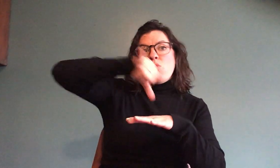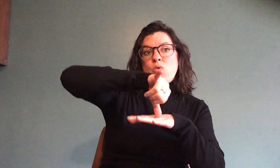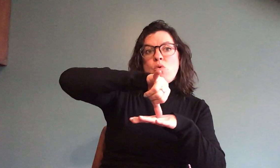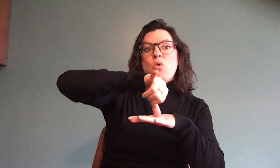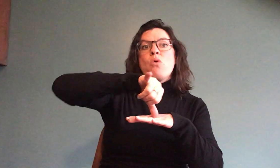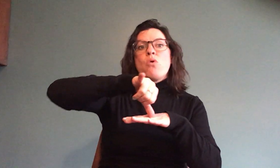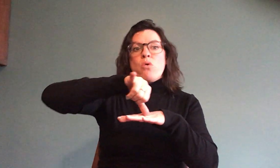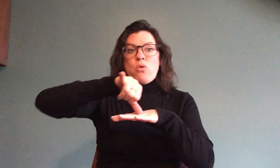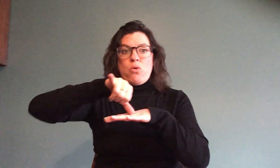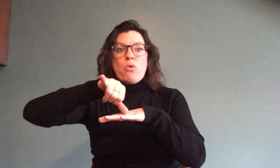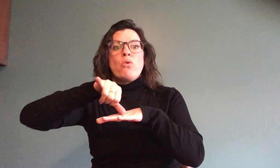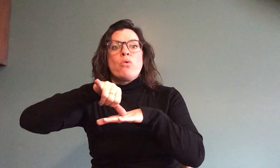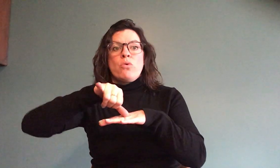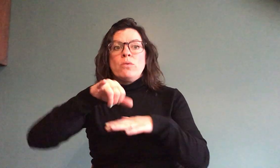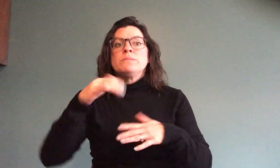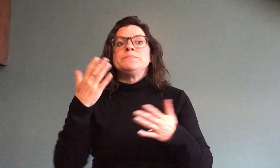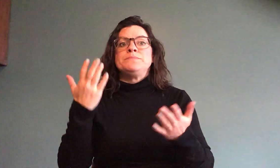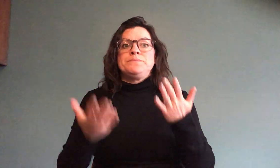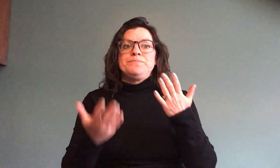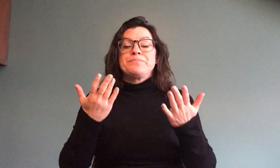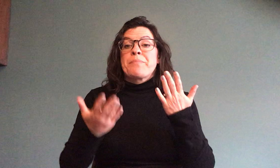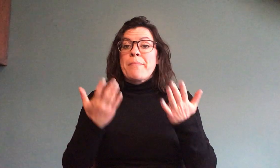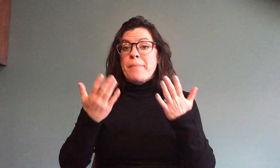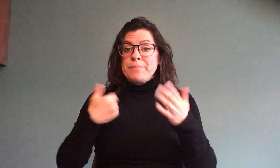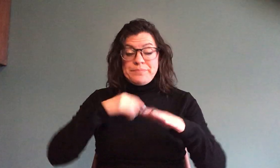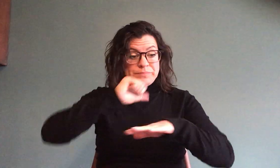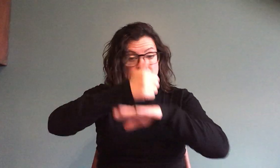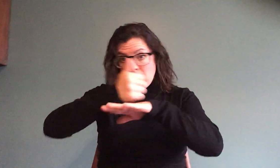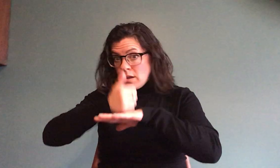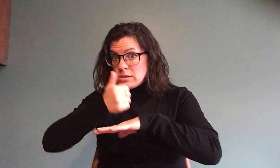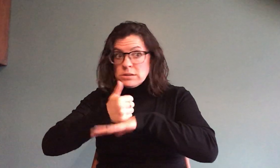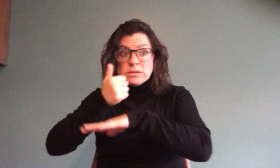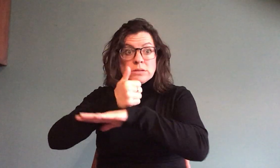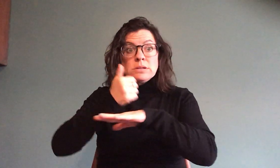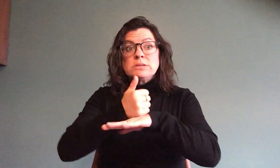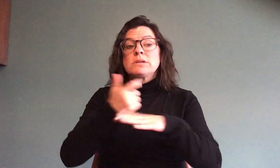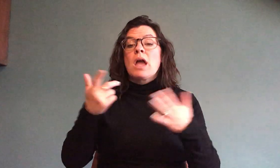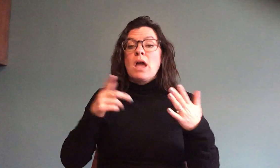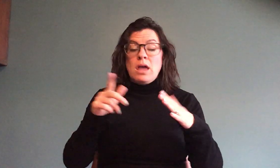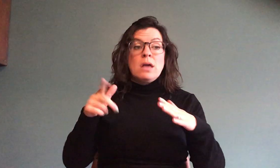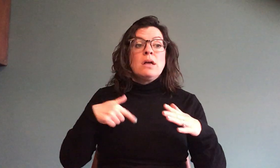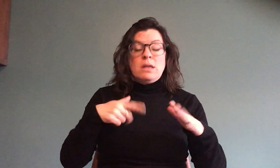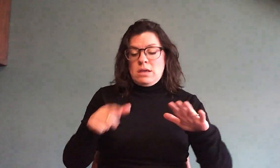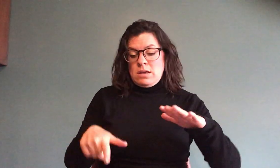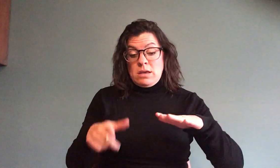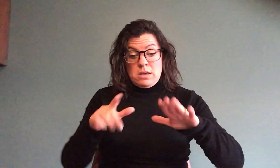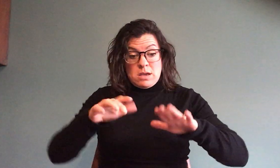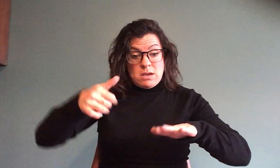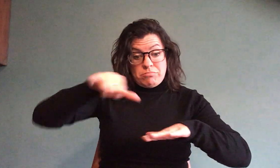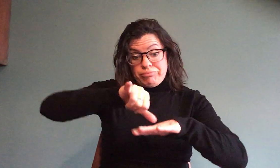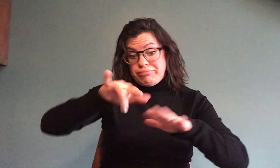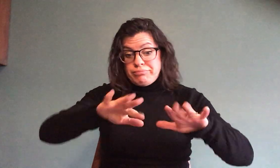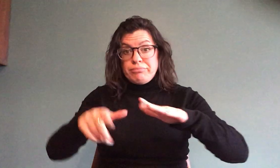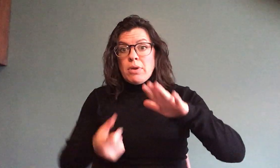by? Well, I guess it is. It's just a different type of struck by. A powder. We all